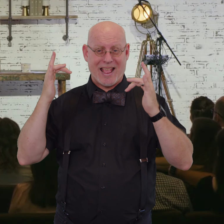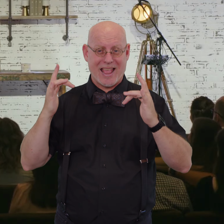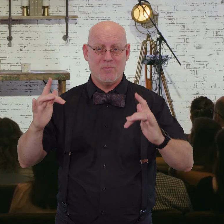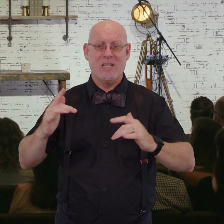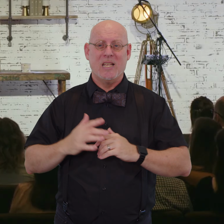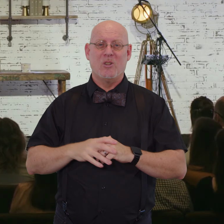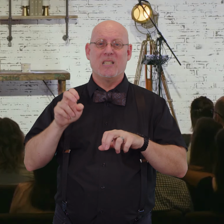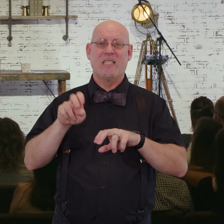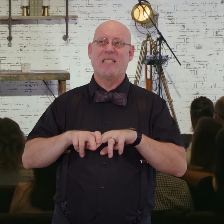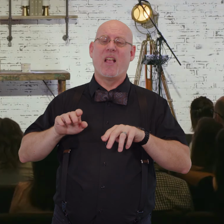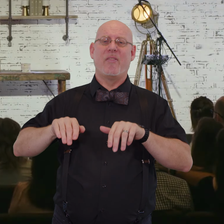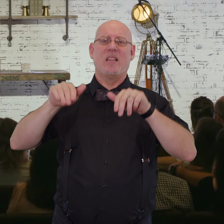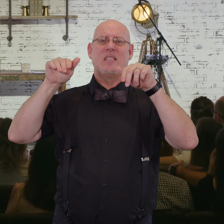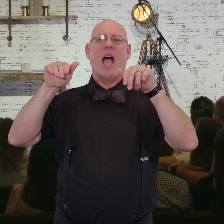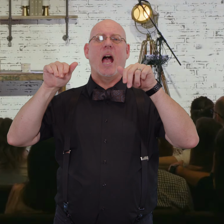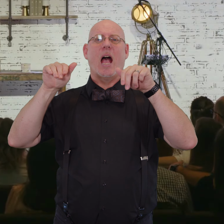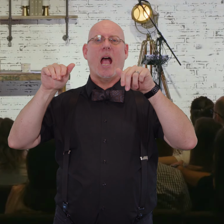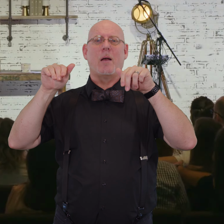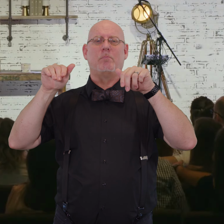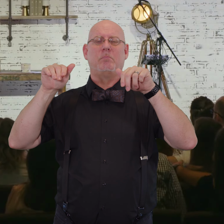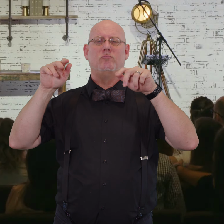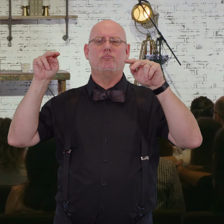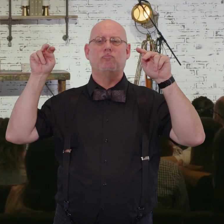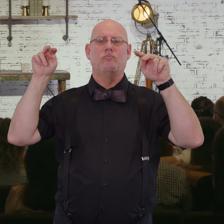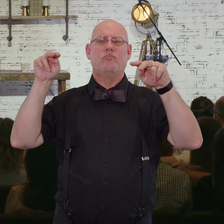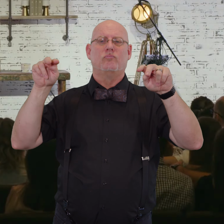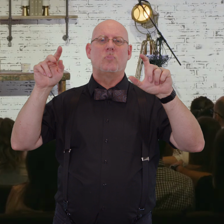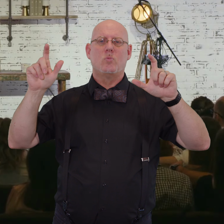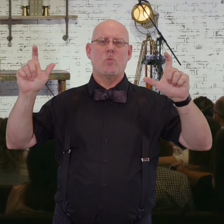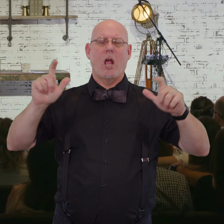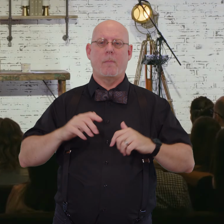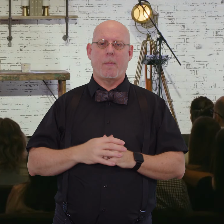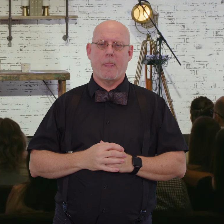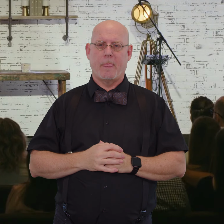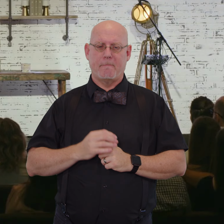no one else in the theater we sit in the very top of the stadium seating